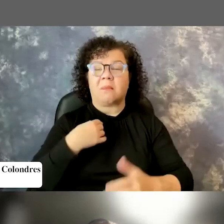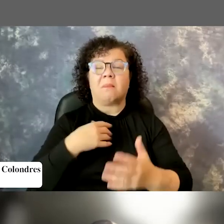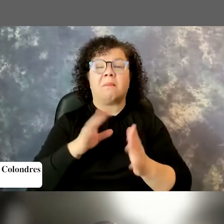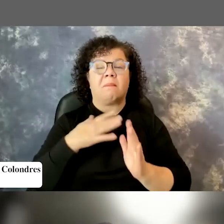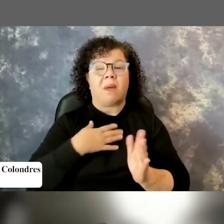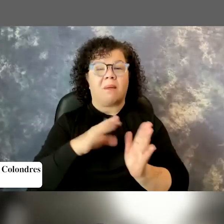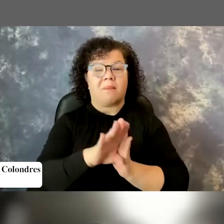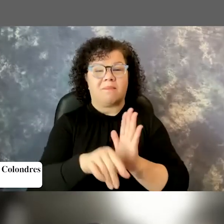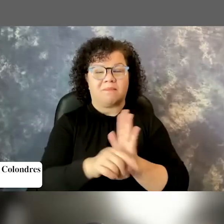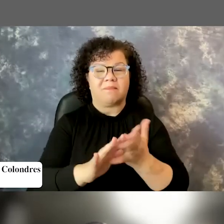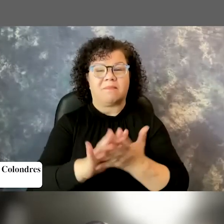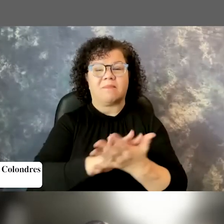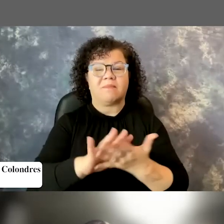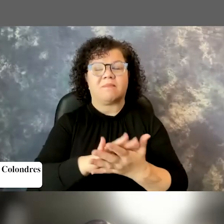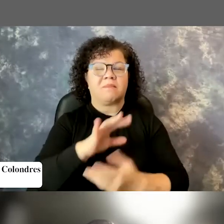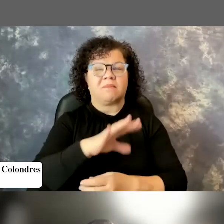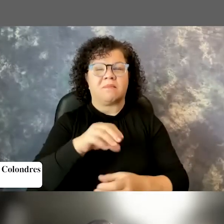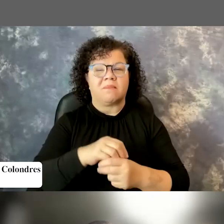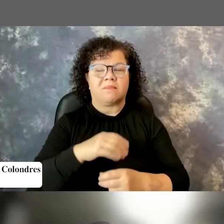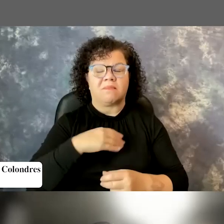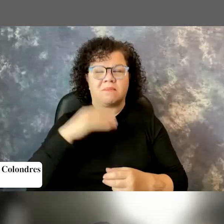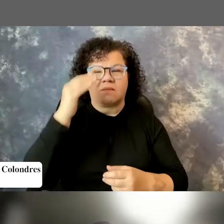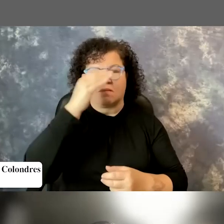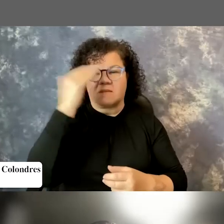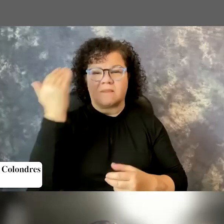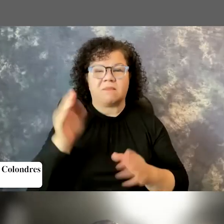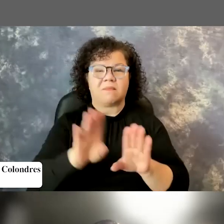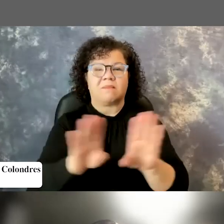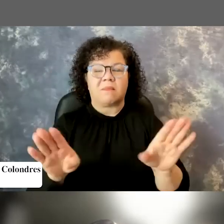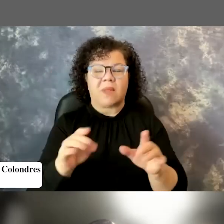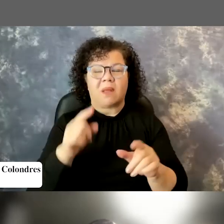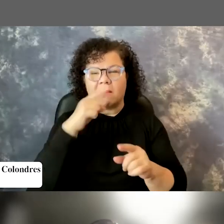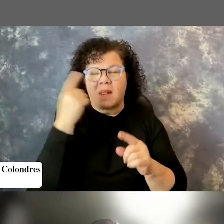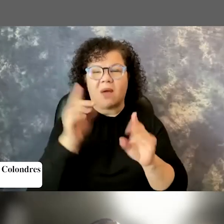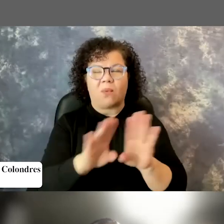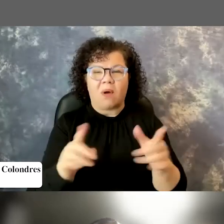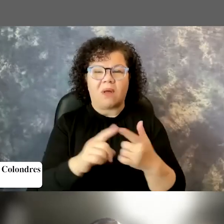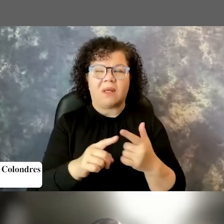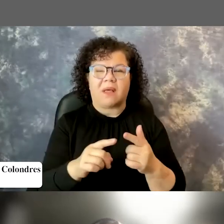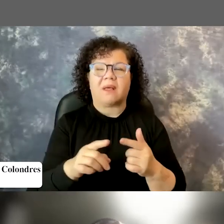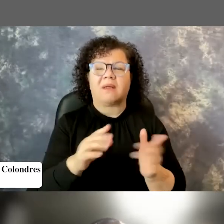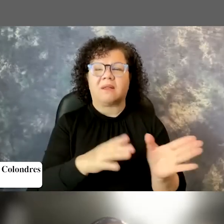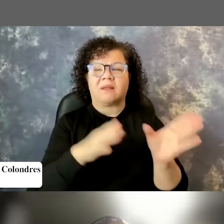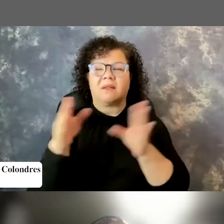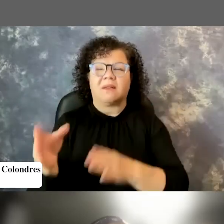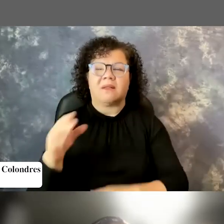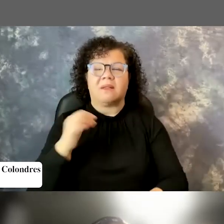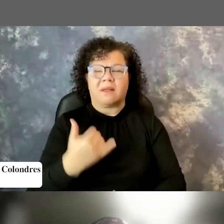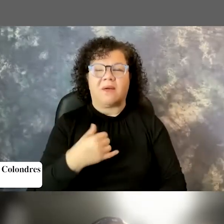blurred and includes a Black wall and stair railing. I'm going to turn it over to my colleague, Hafiza Omar.